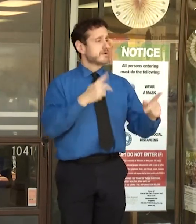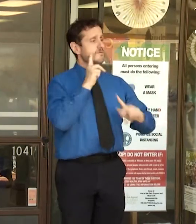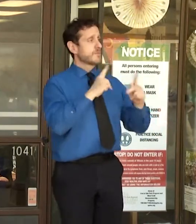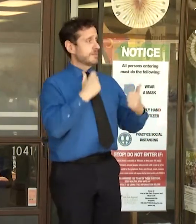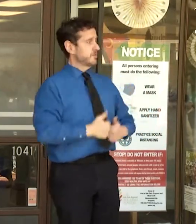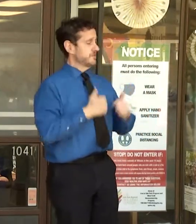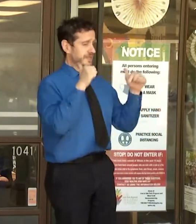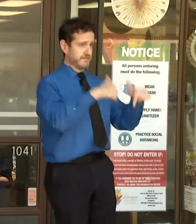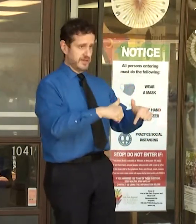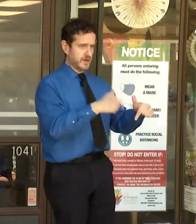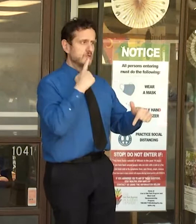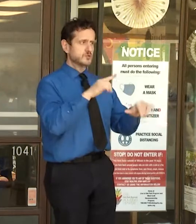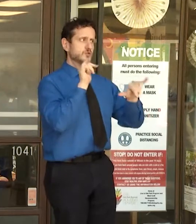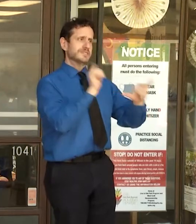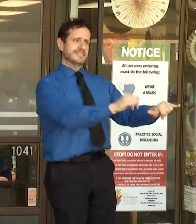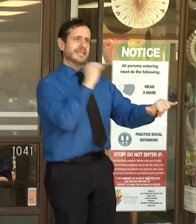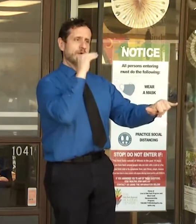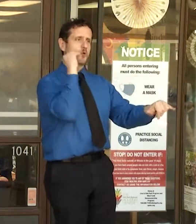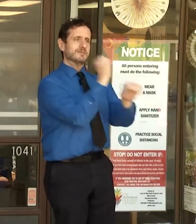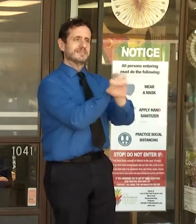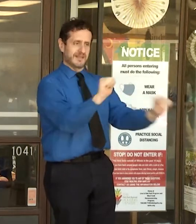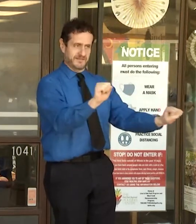safely within their homes.